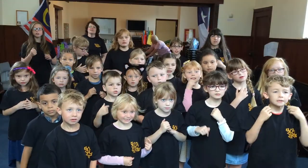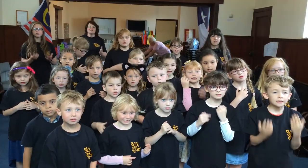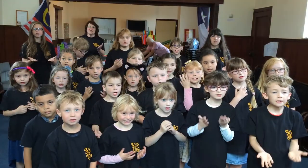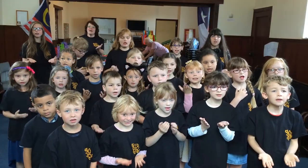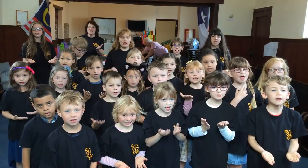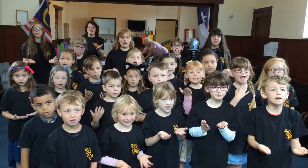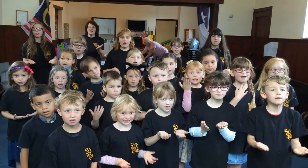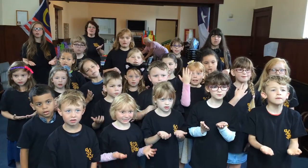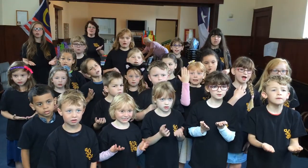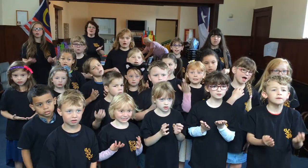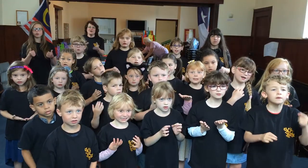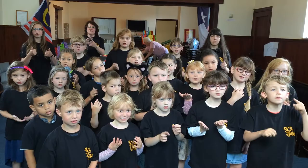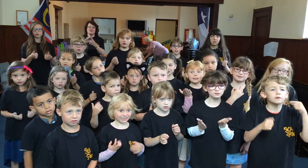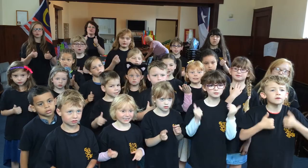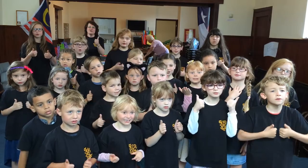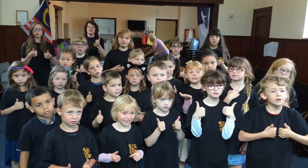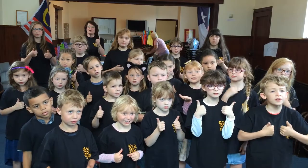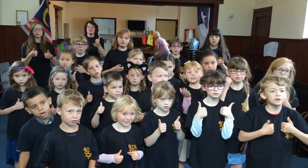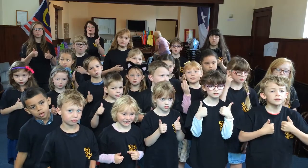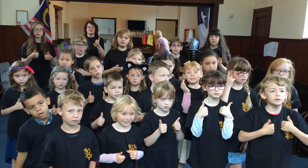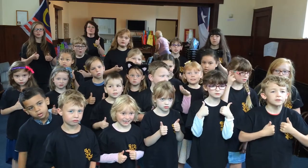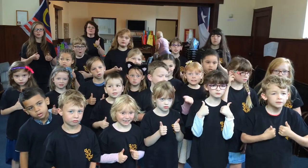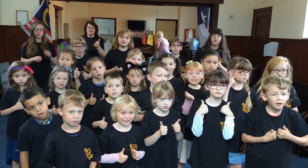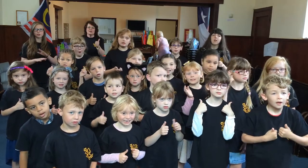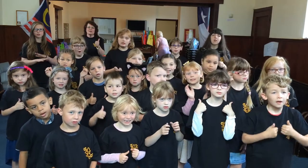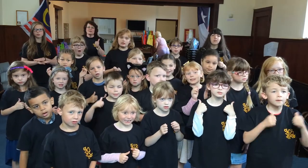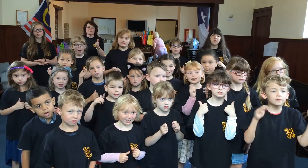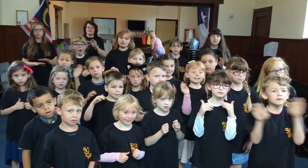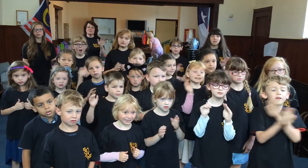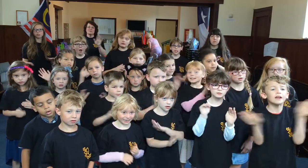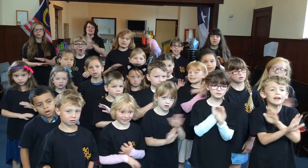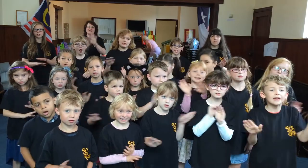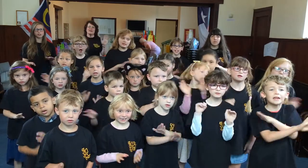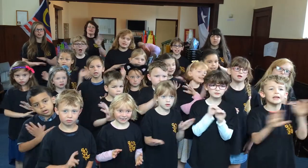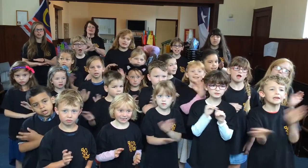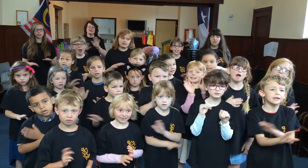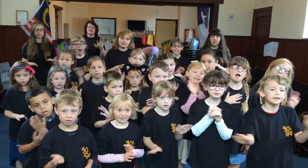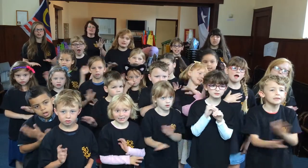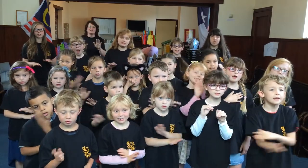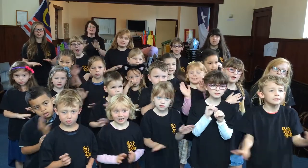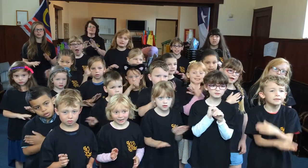And in when I know you're me, Jesus is here for me, Jesus here